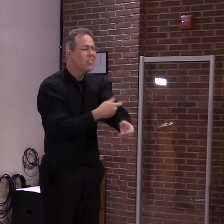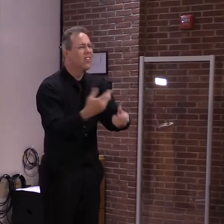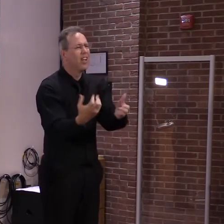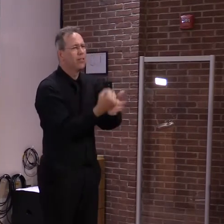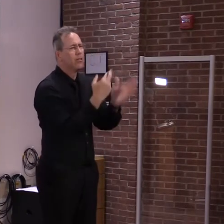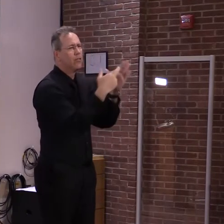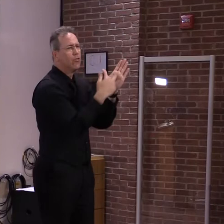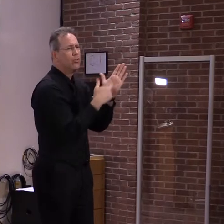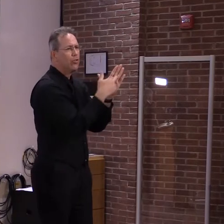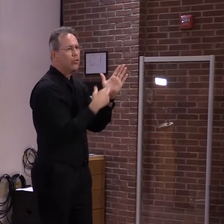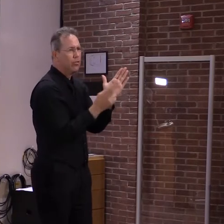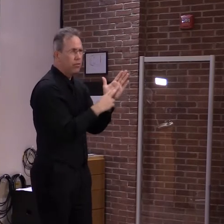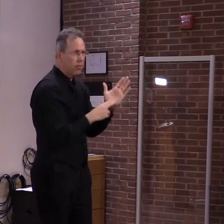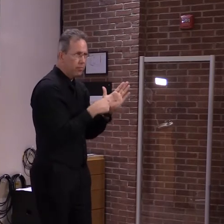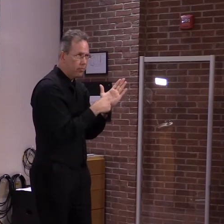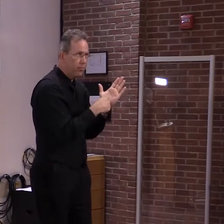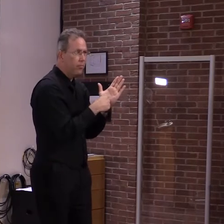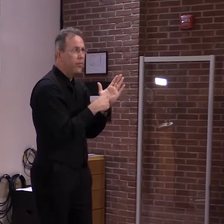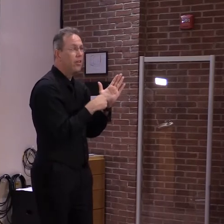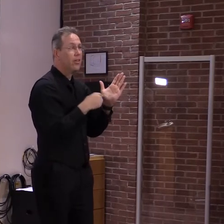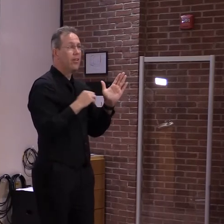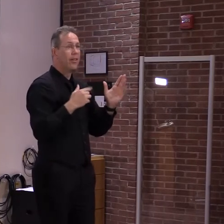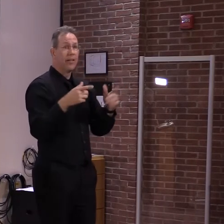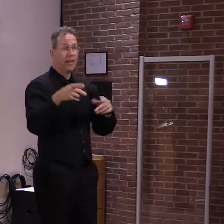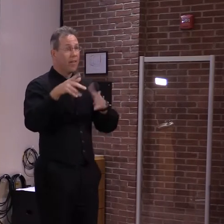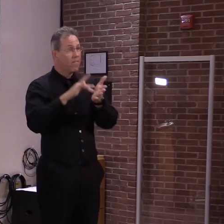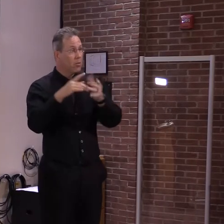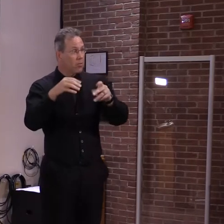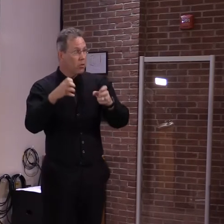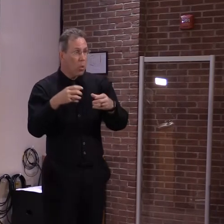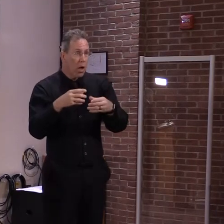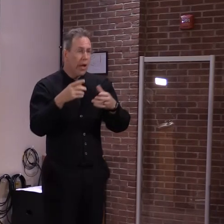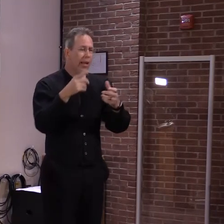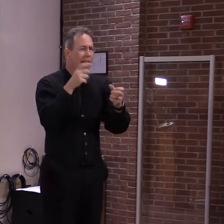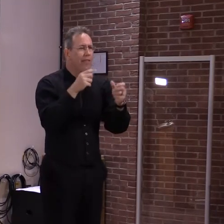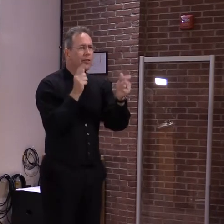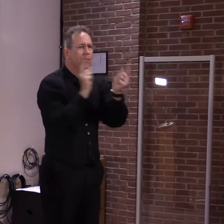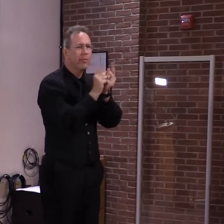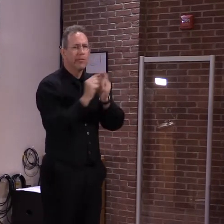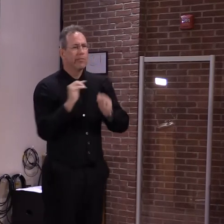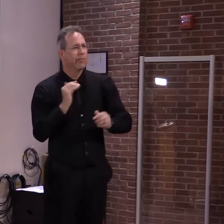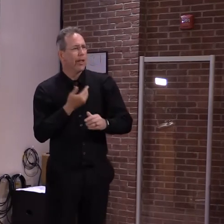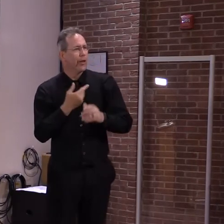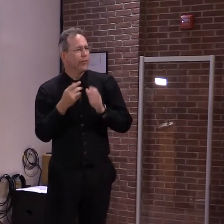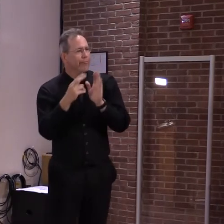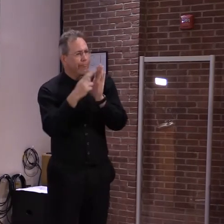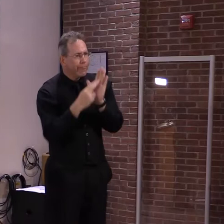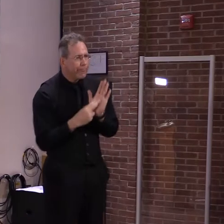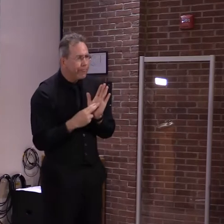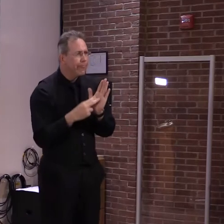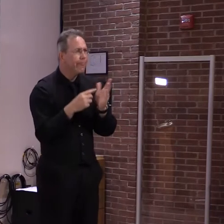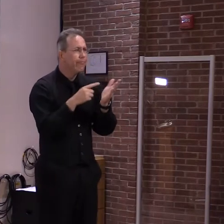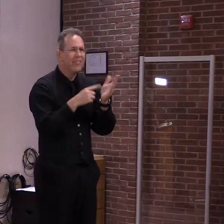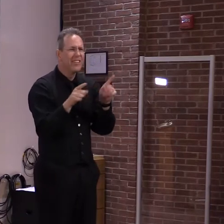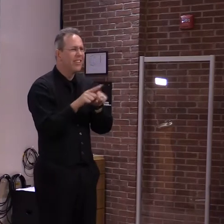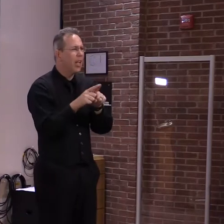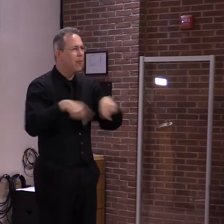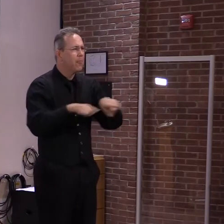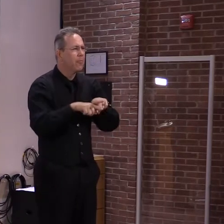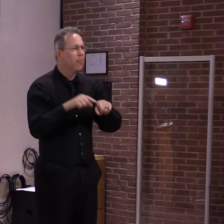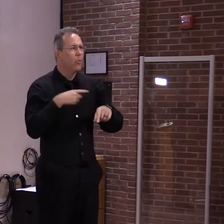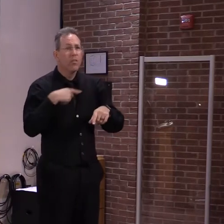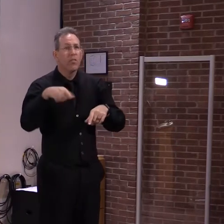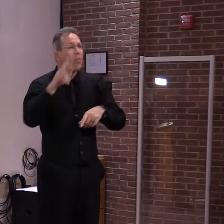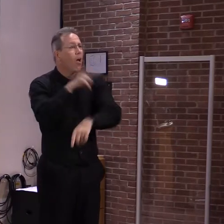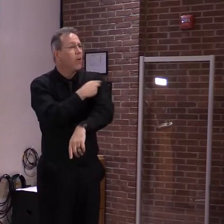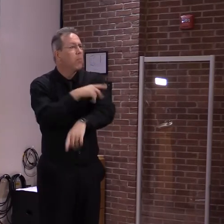a pharmacy registering to administer vaccination. It's the same sort of procedure that we use with hospitals